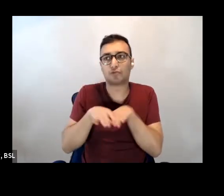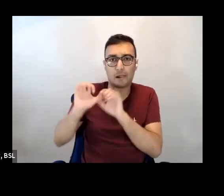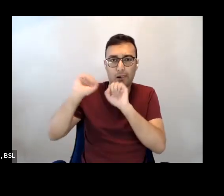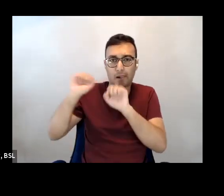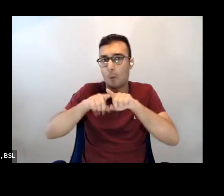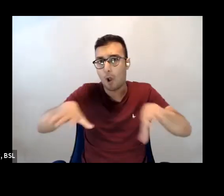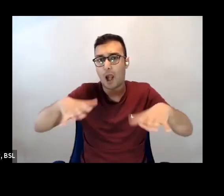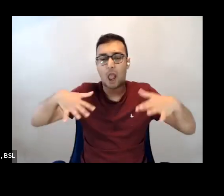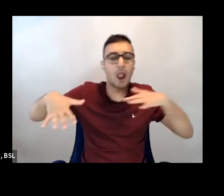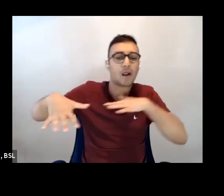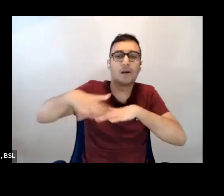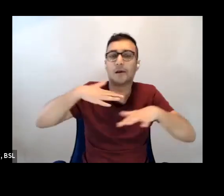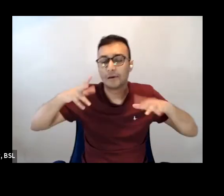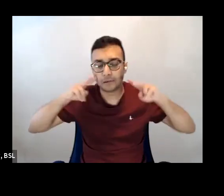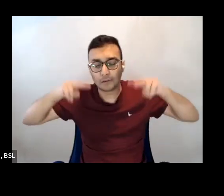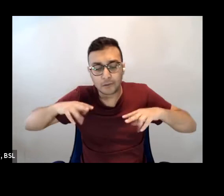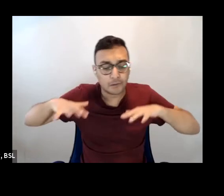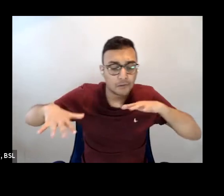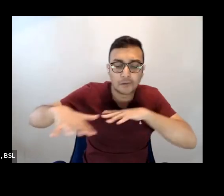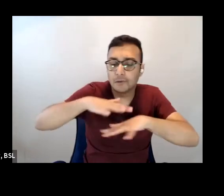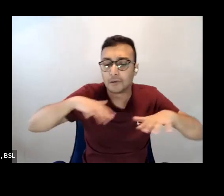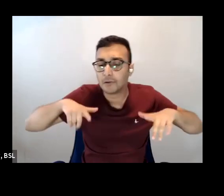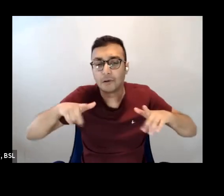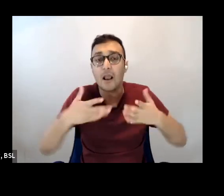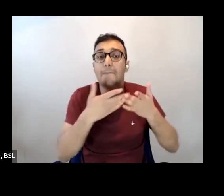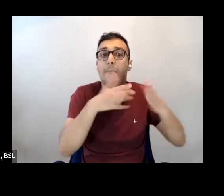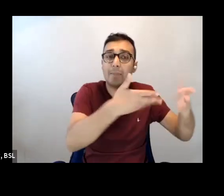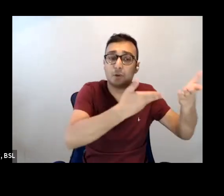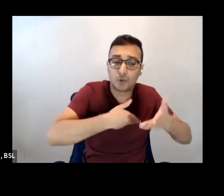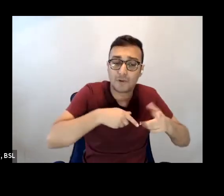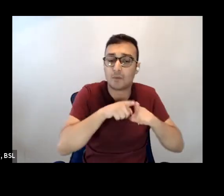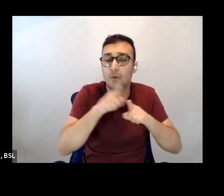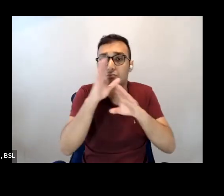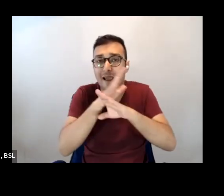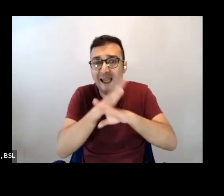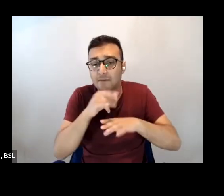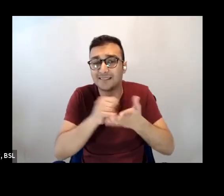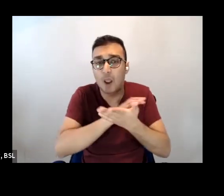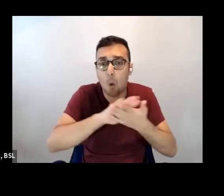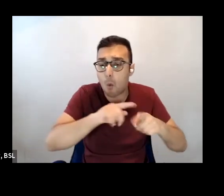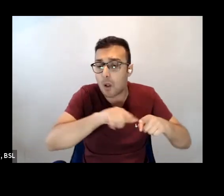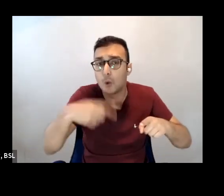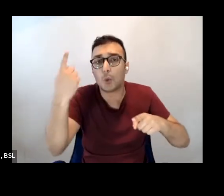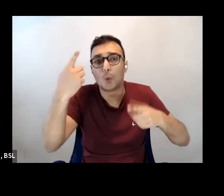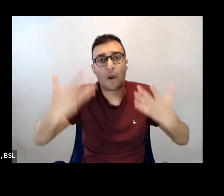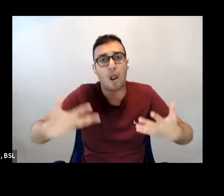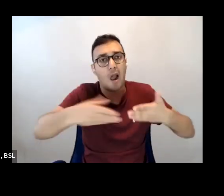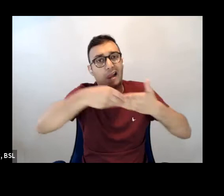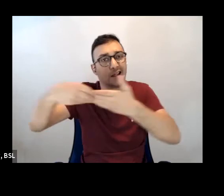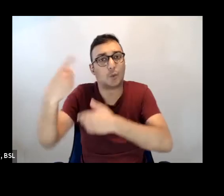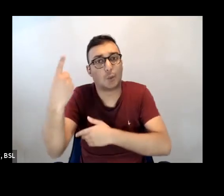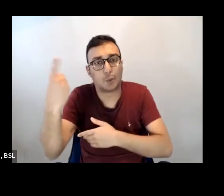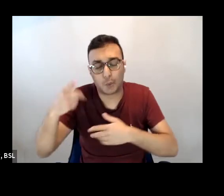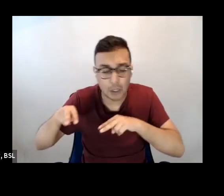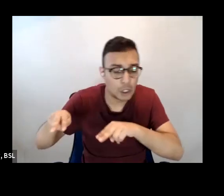key public and private stakeholders and also individual key leaders that are enabling us to understand what is